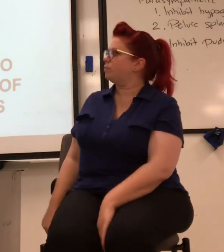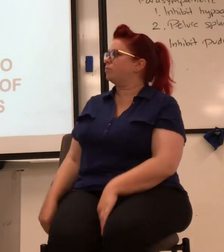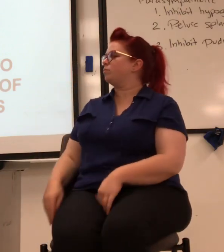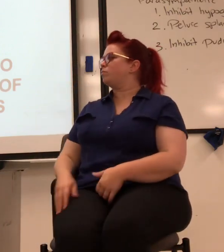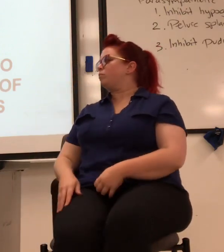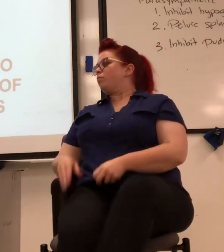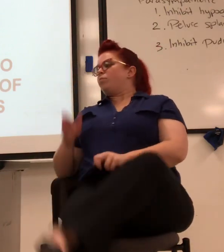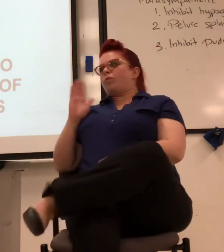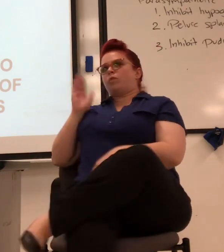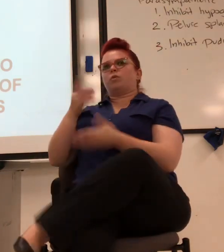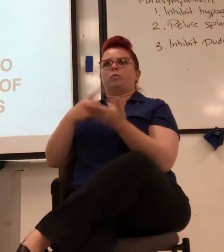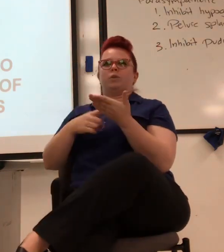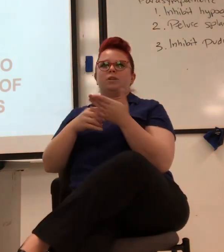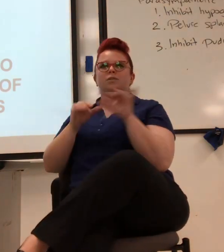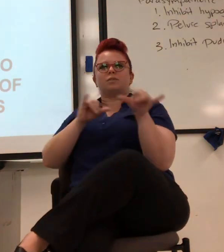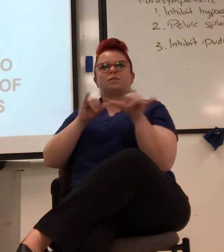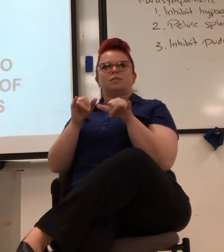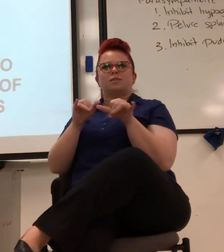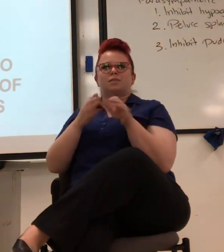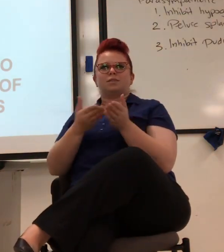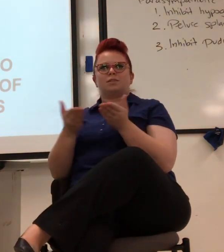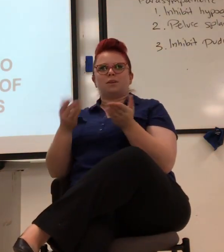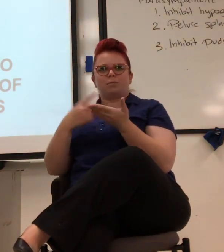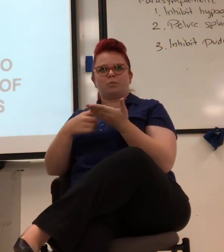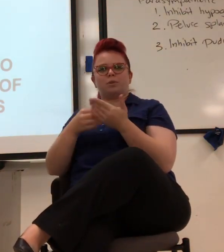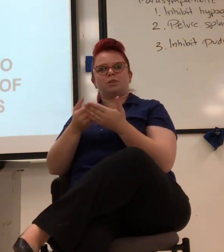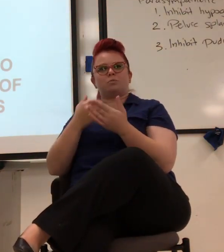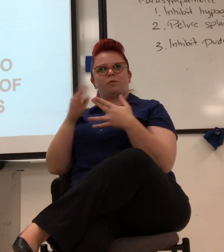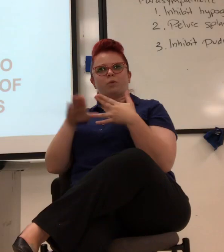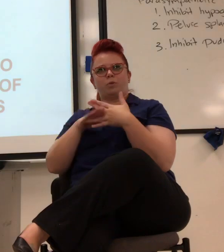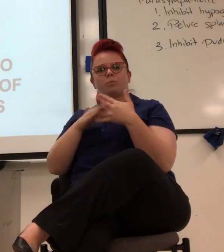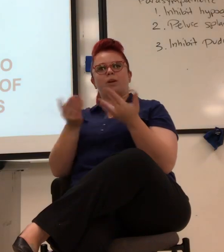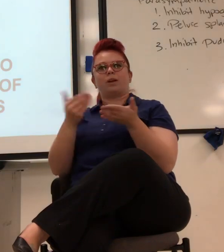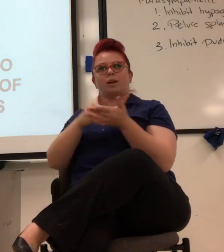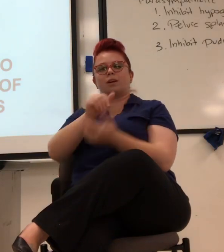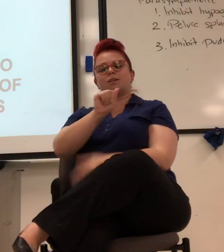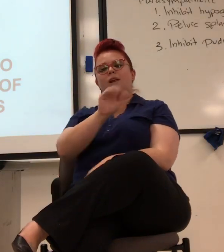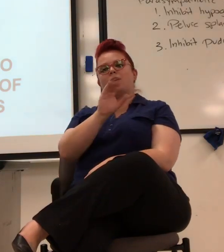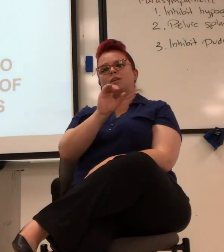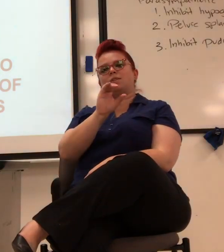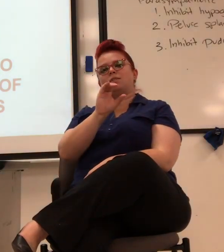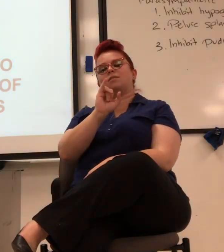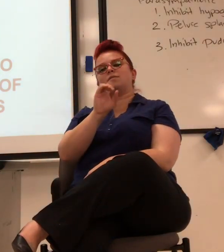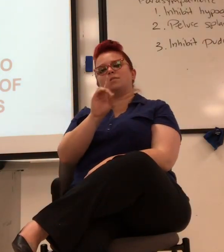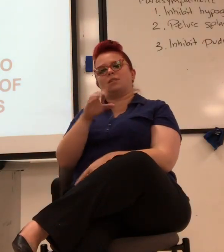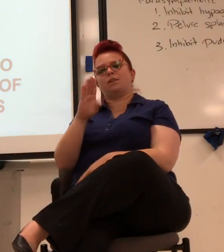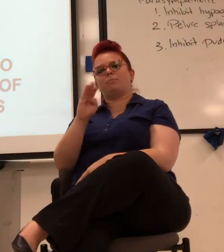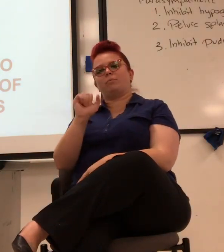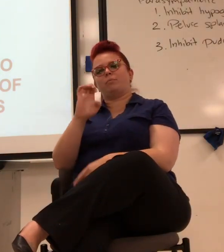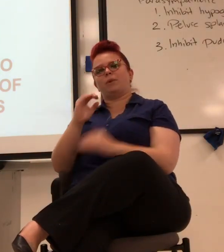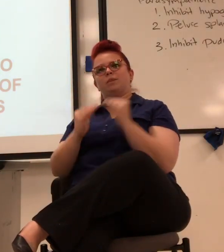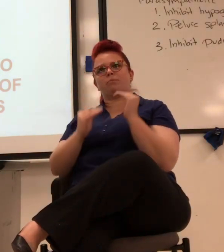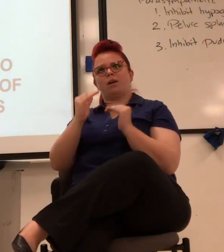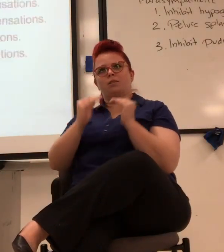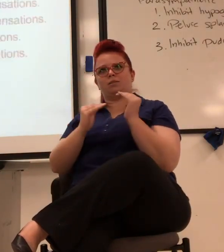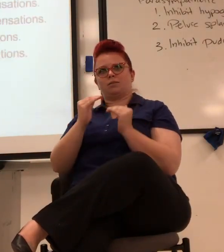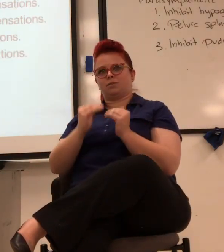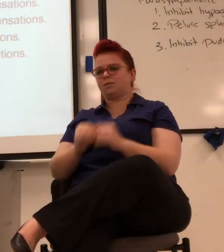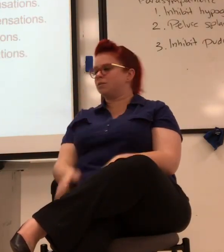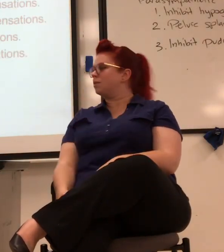what. Spend some time with that, it makes perfect sense. Hold it in or void your bladder. It's pretty basic for the bladder reflexes. I'm going to